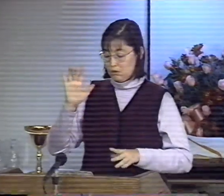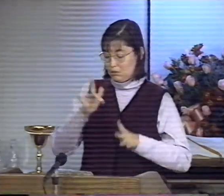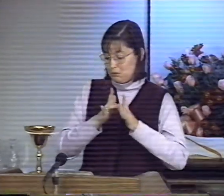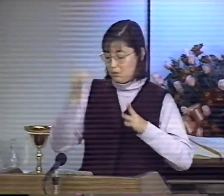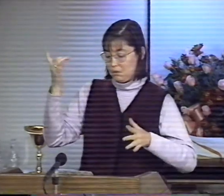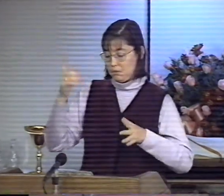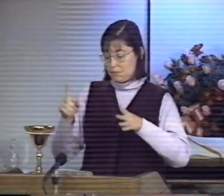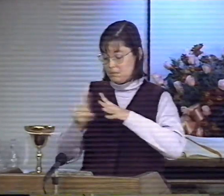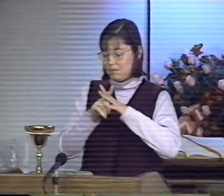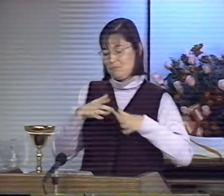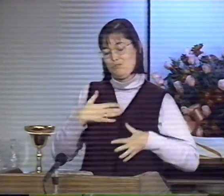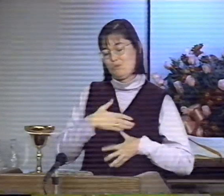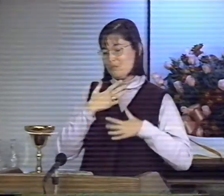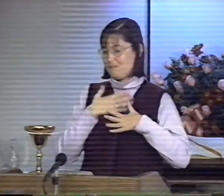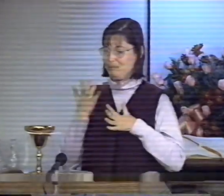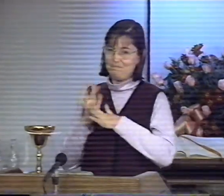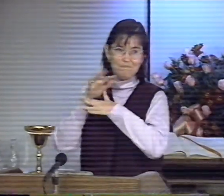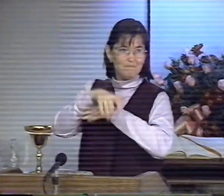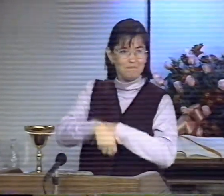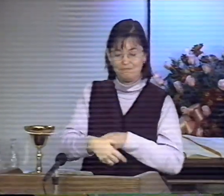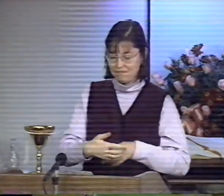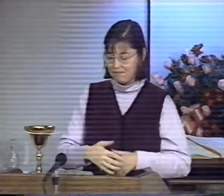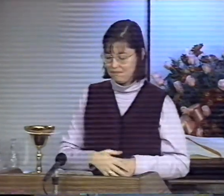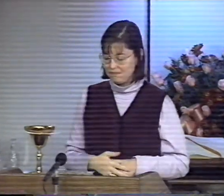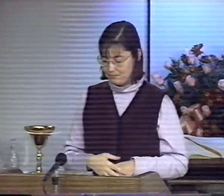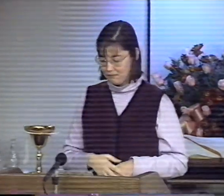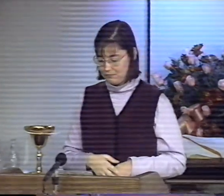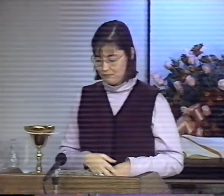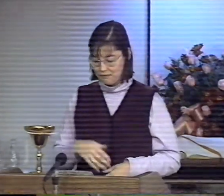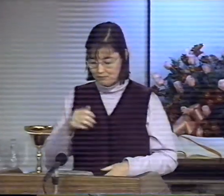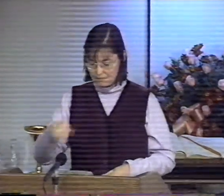Lord, when your glory appears, my joy will be full.